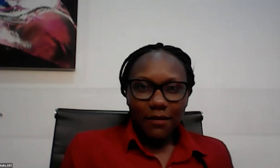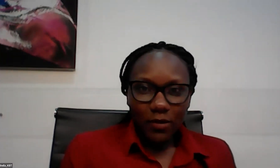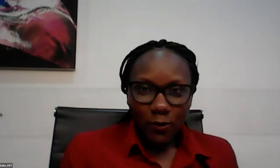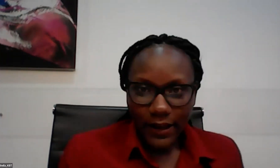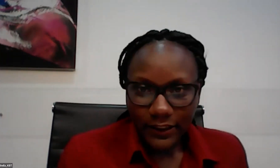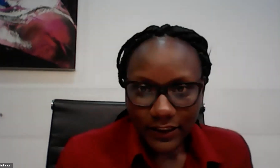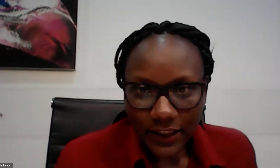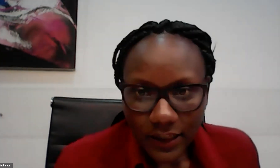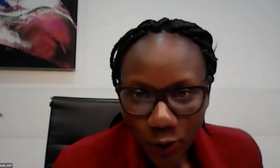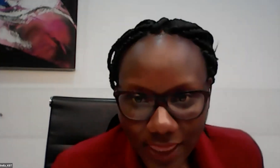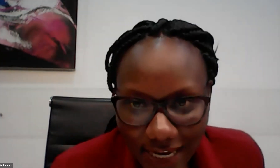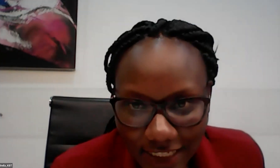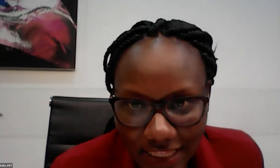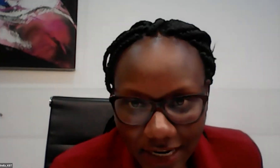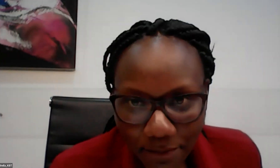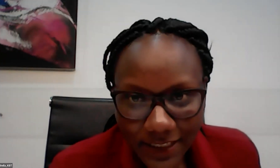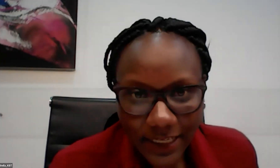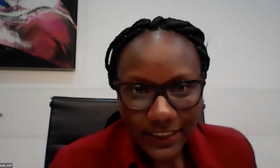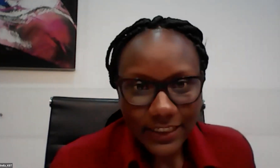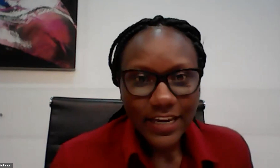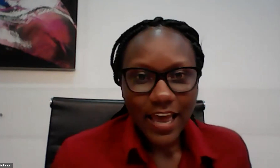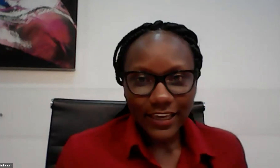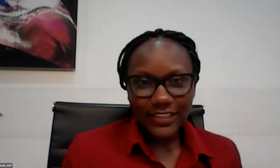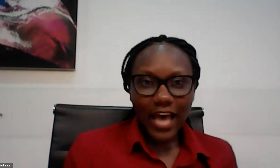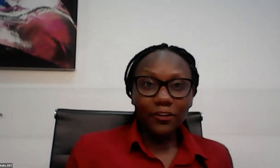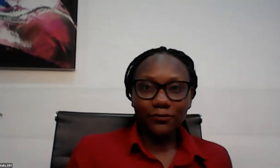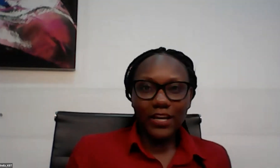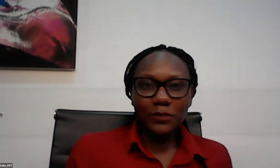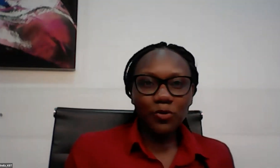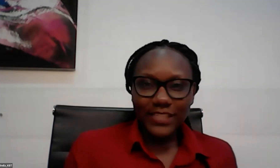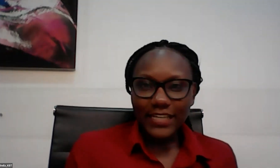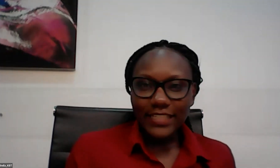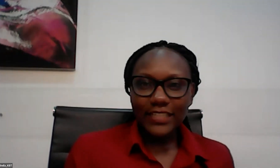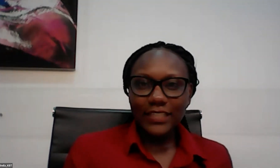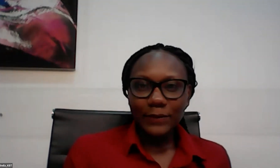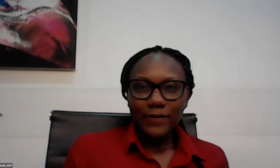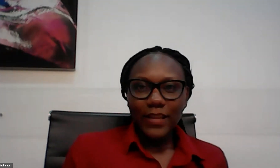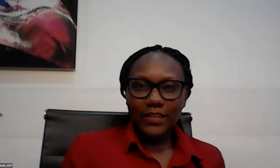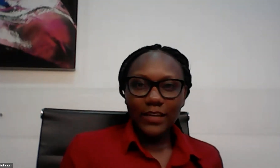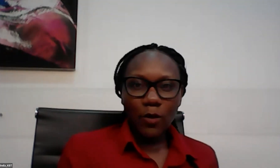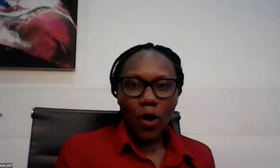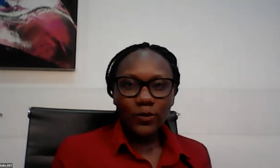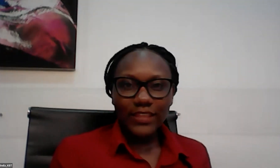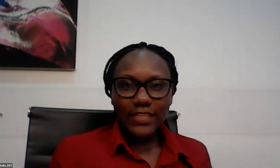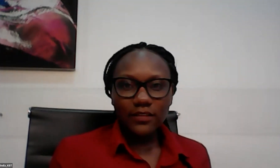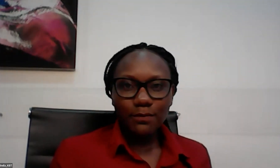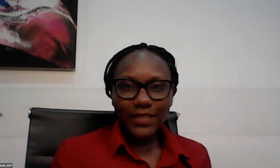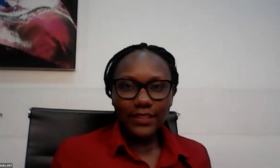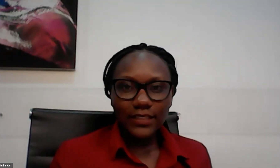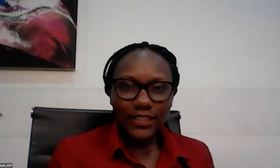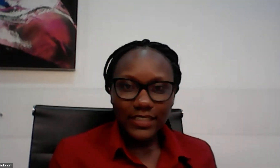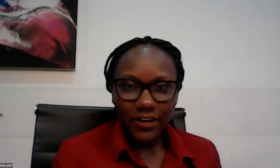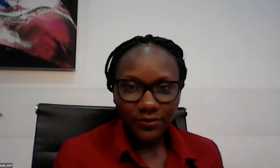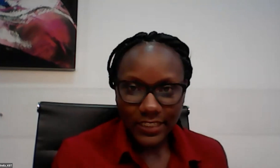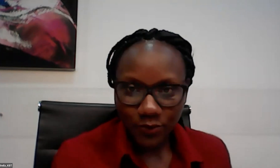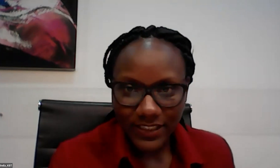At number 1, with 33%, is advanced prosthetics. At number 1 with